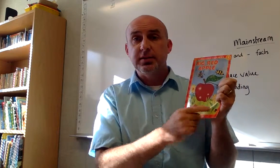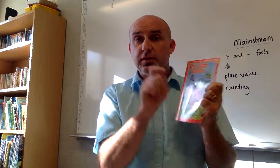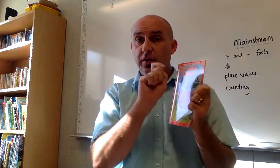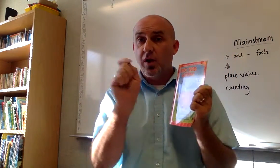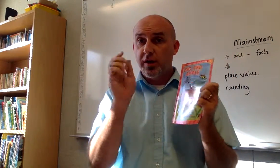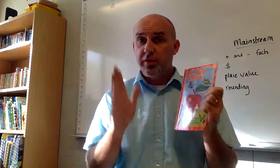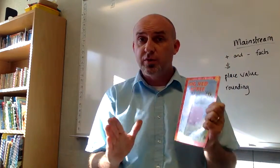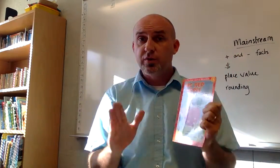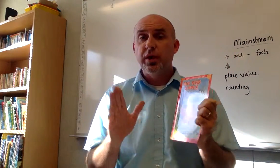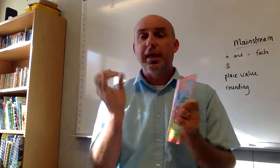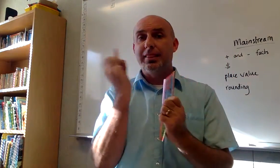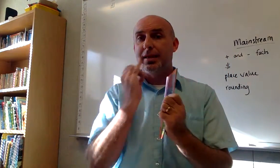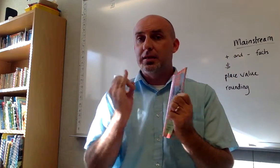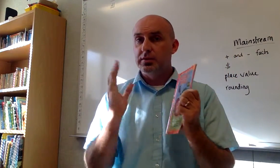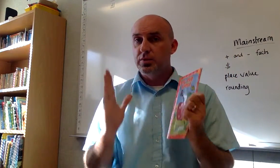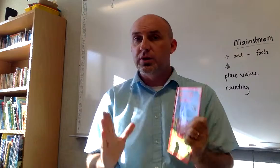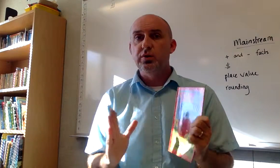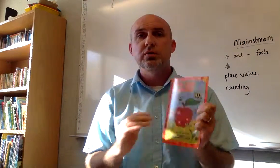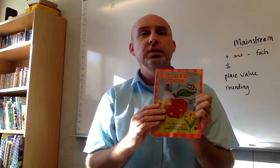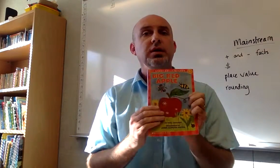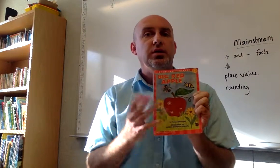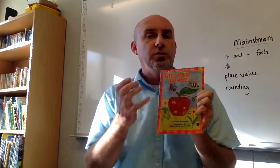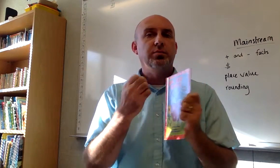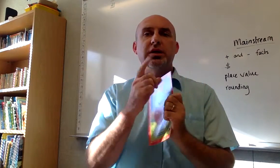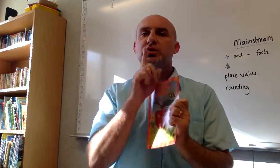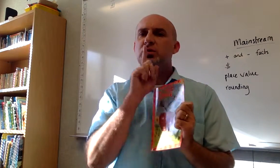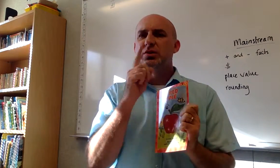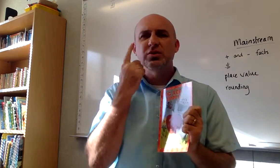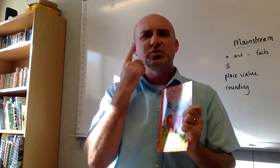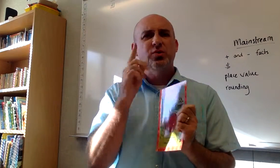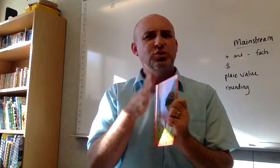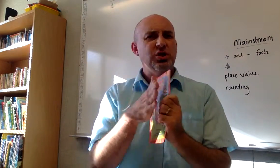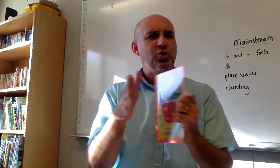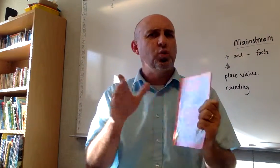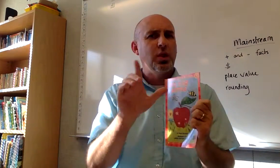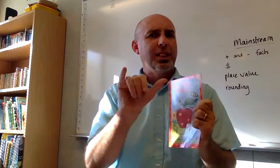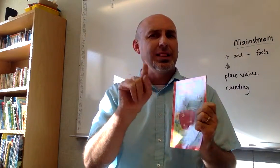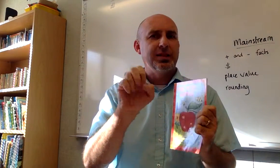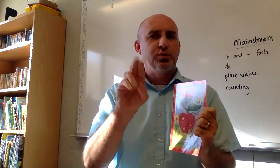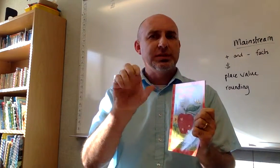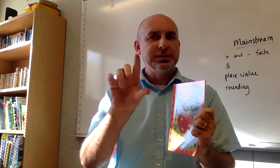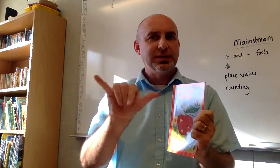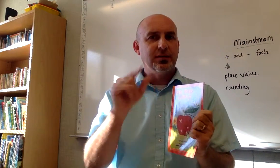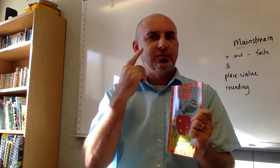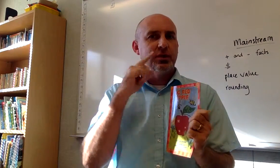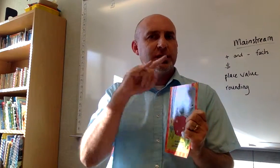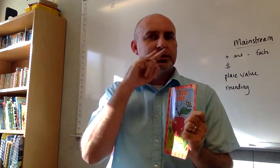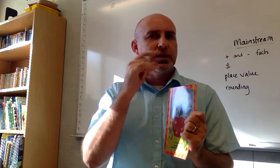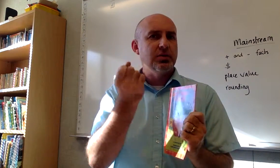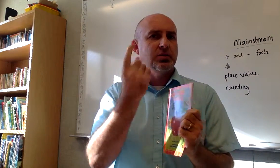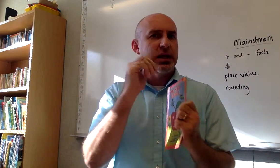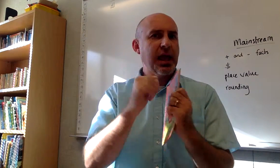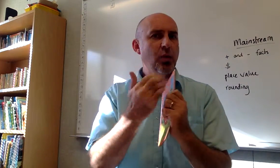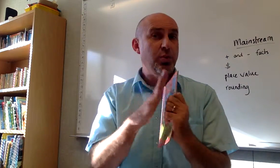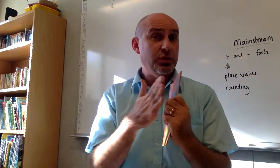the author and the illustrator. You want to make sure it's just for general literacy, for kids to understand how books